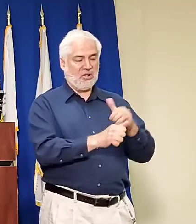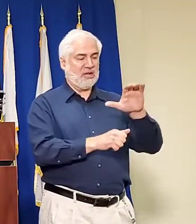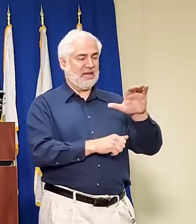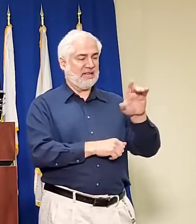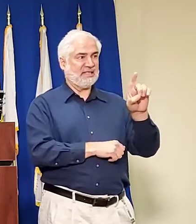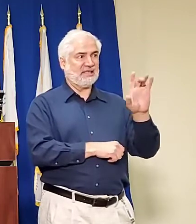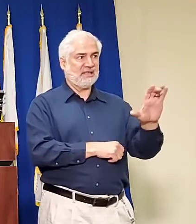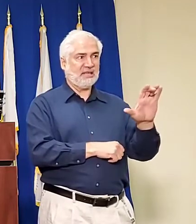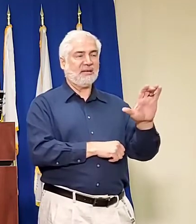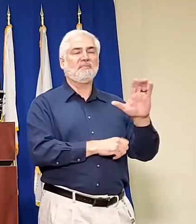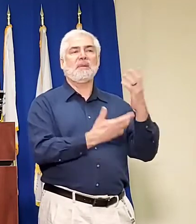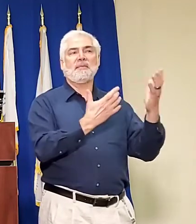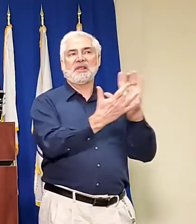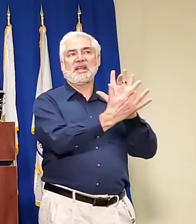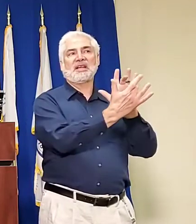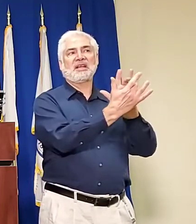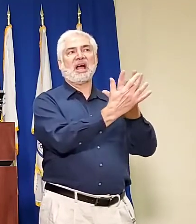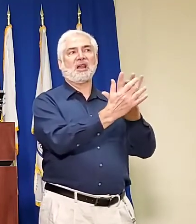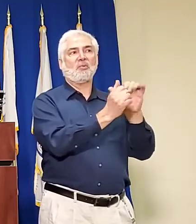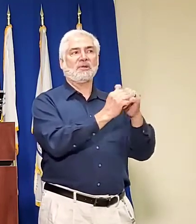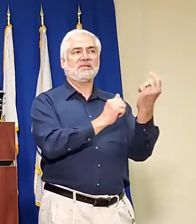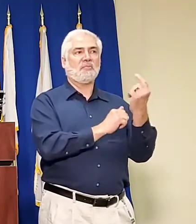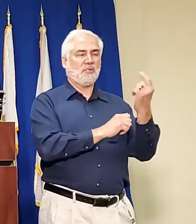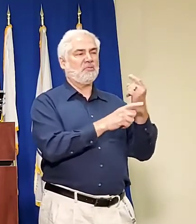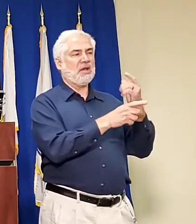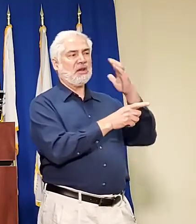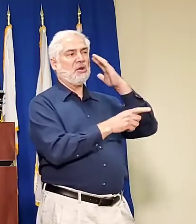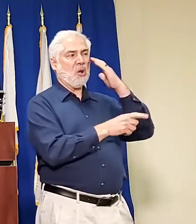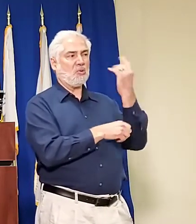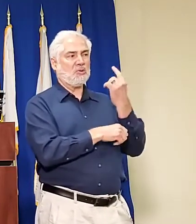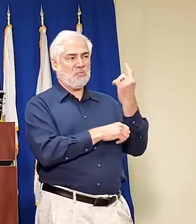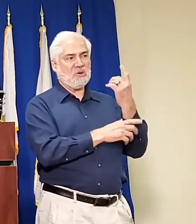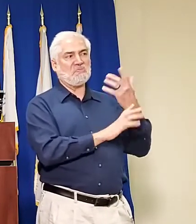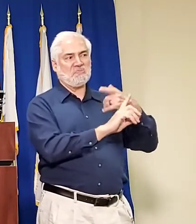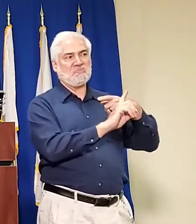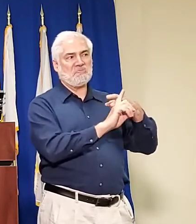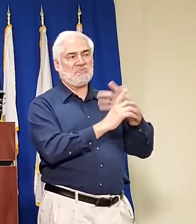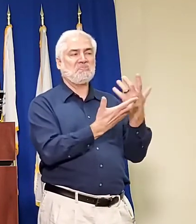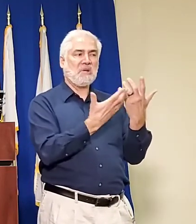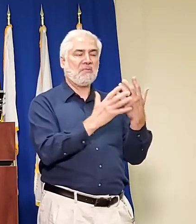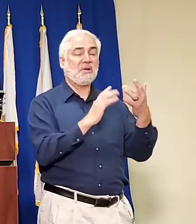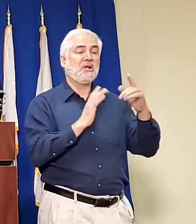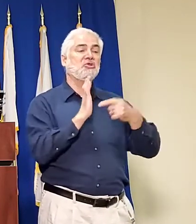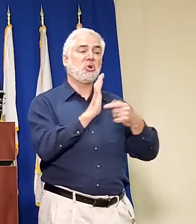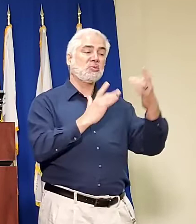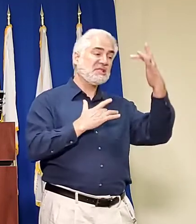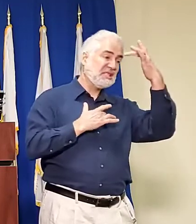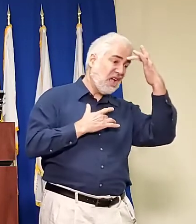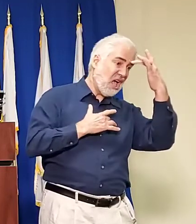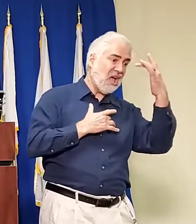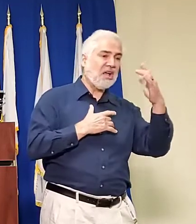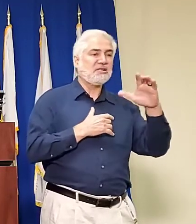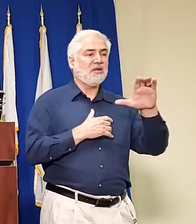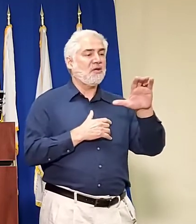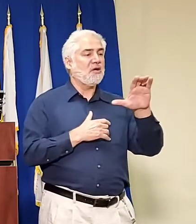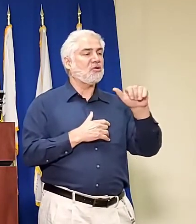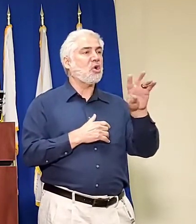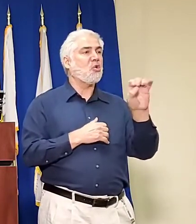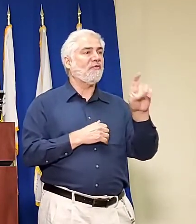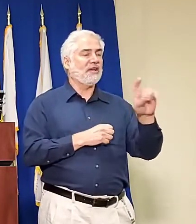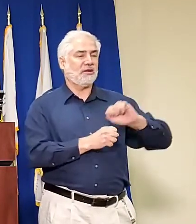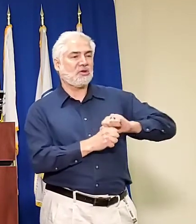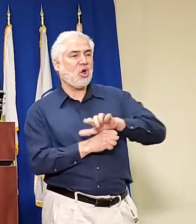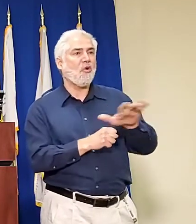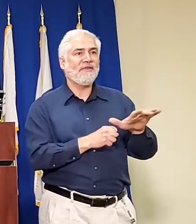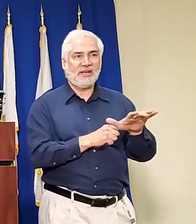a contact to someone that is a known case, or they're exhibiting signs and symptoms of COVID. So there are